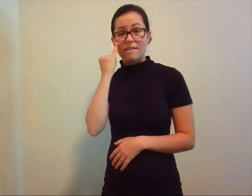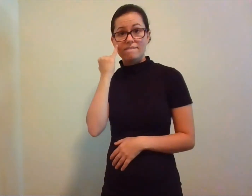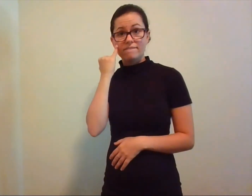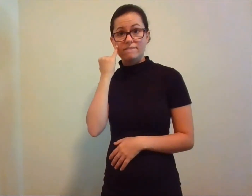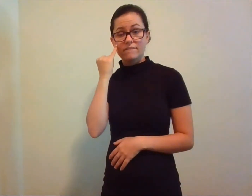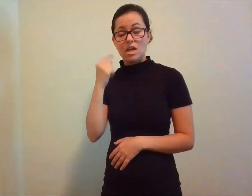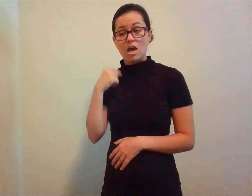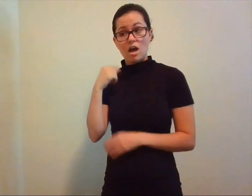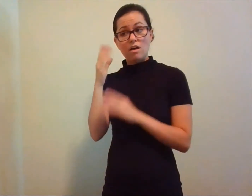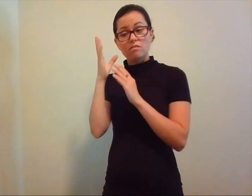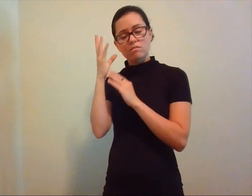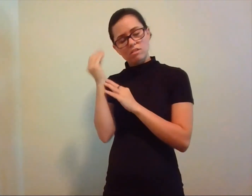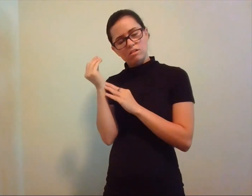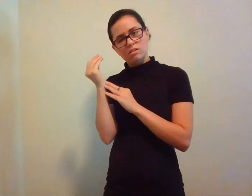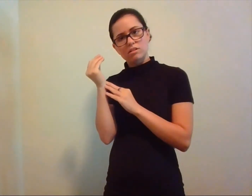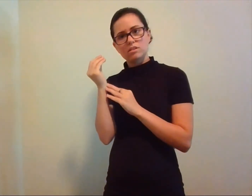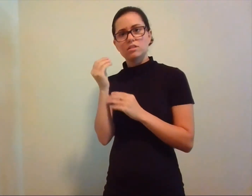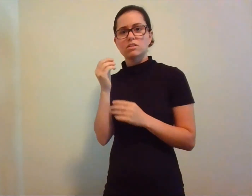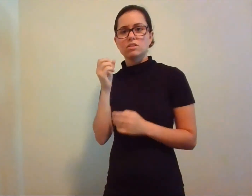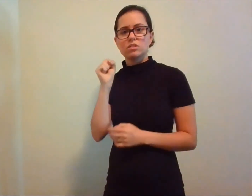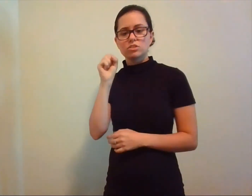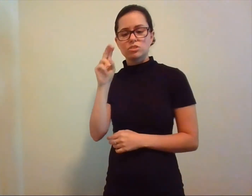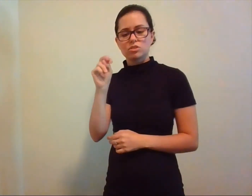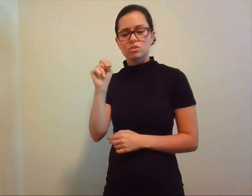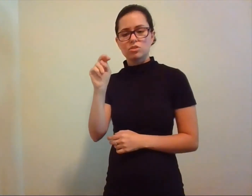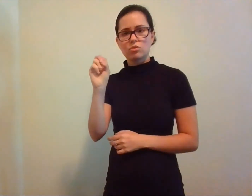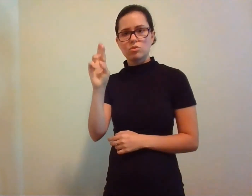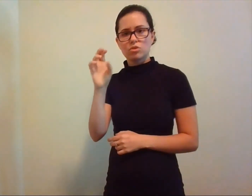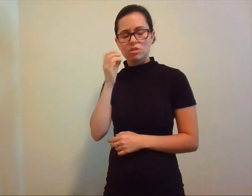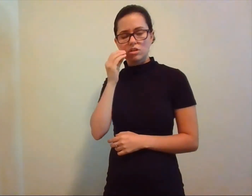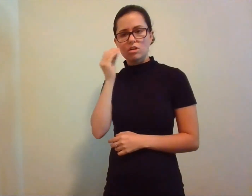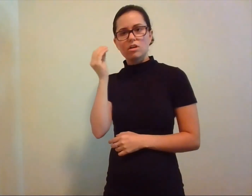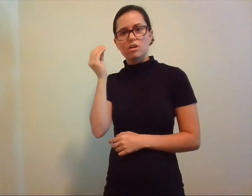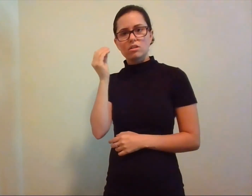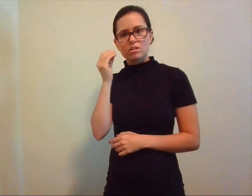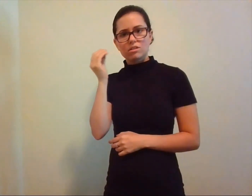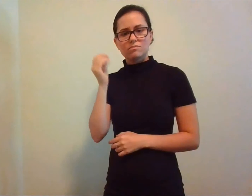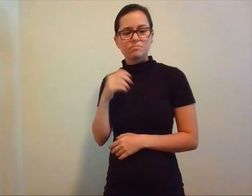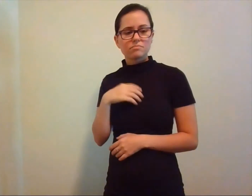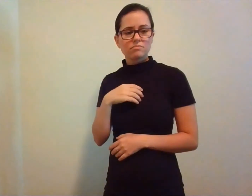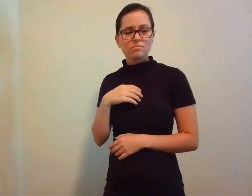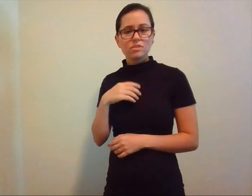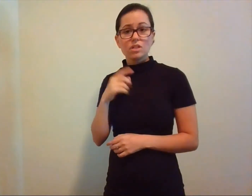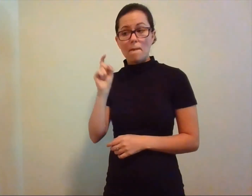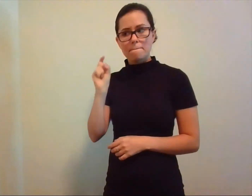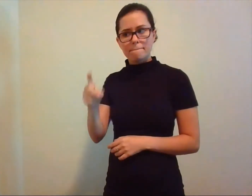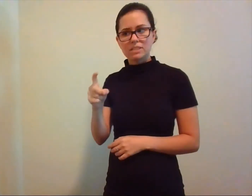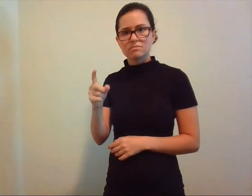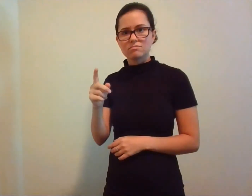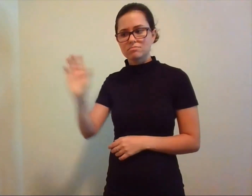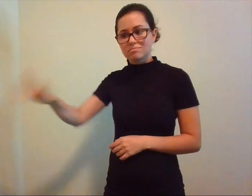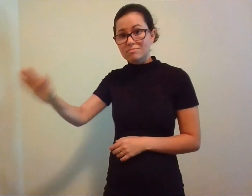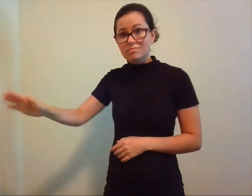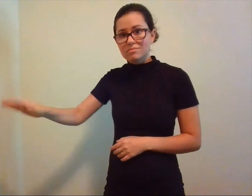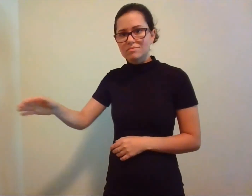you have to say something. And then it happened. And I was like, it's almost